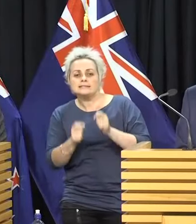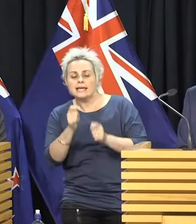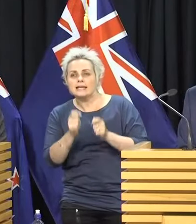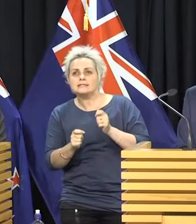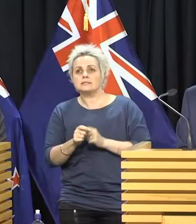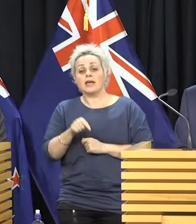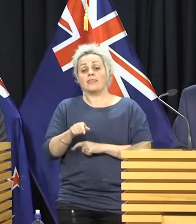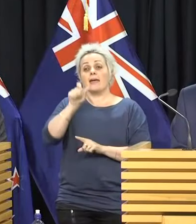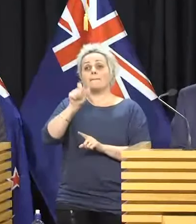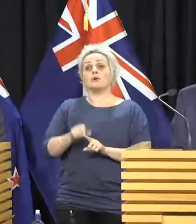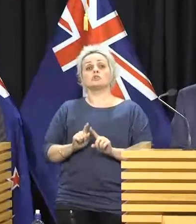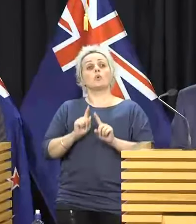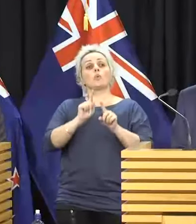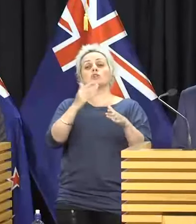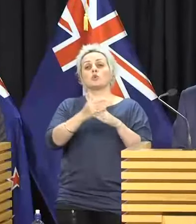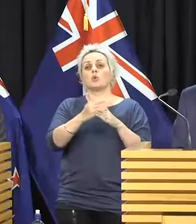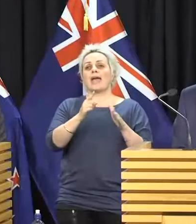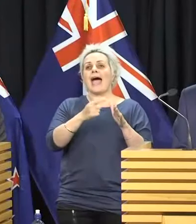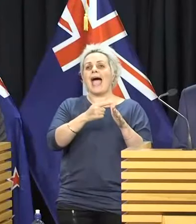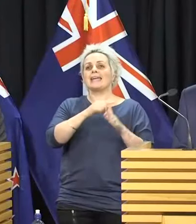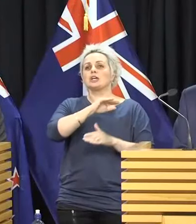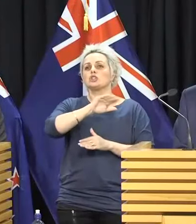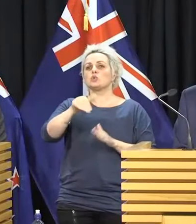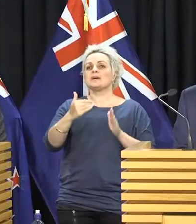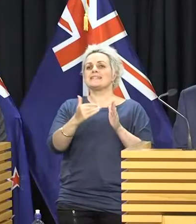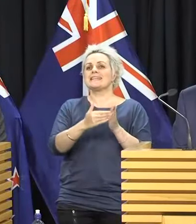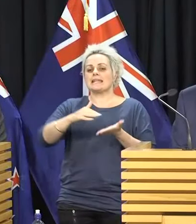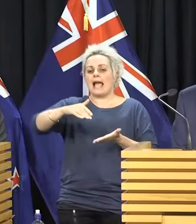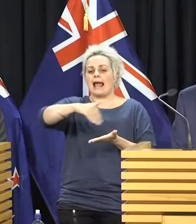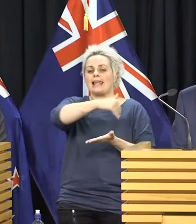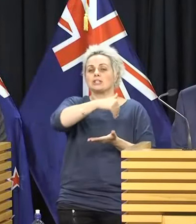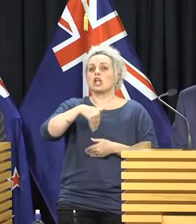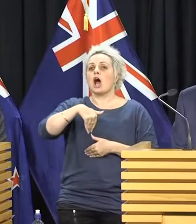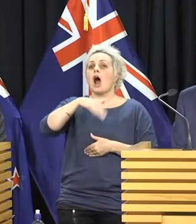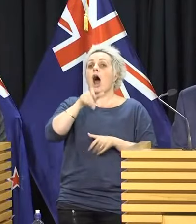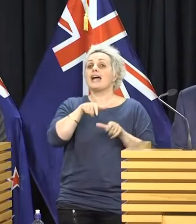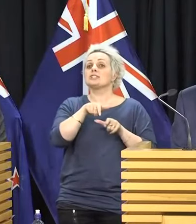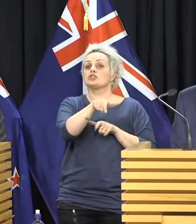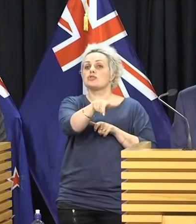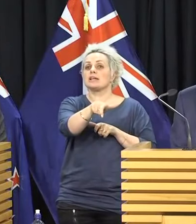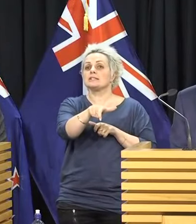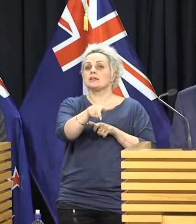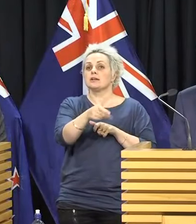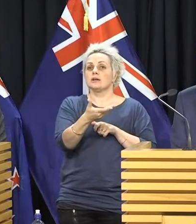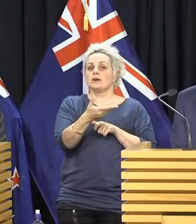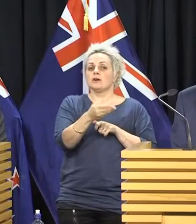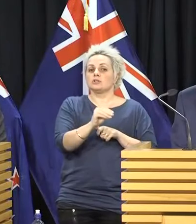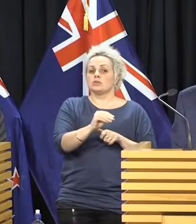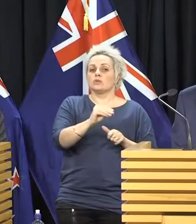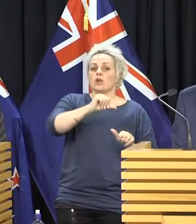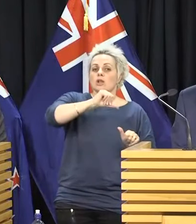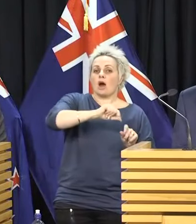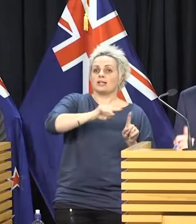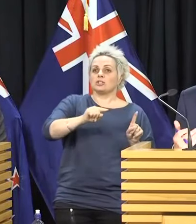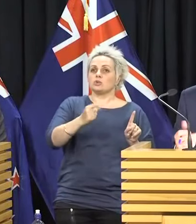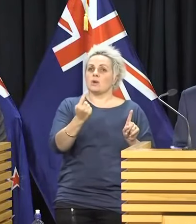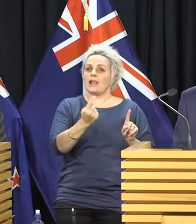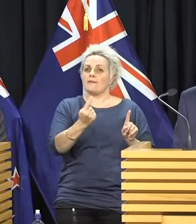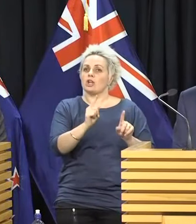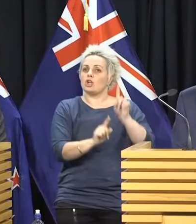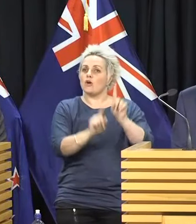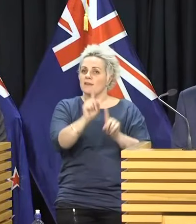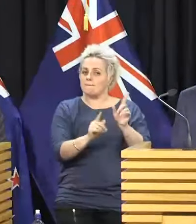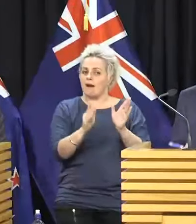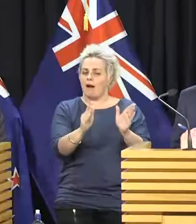they went to work at the A to Z collection on High Street from Sunday the 8th of November to Wednesday the 11th of November. I'll come back